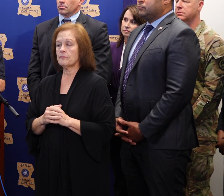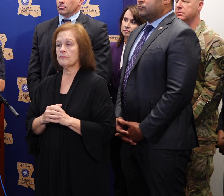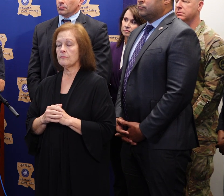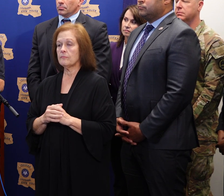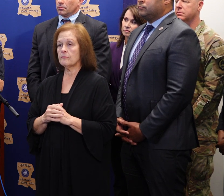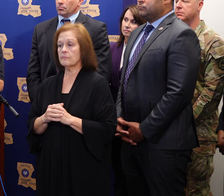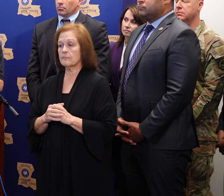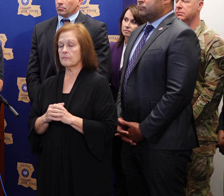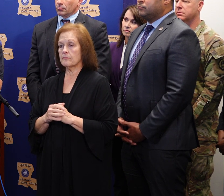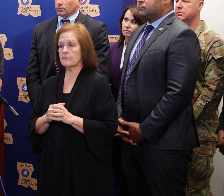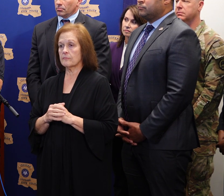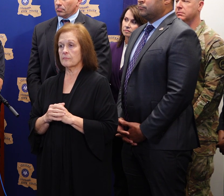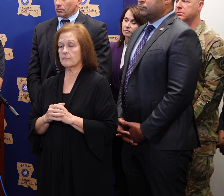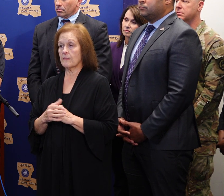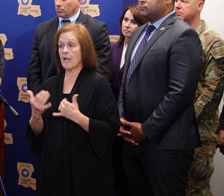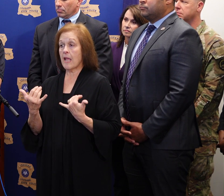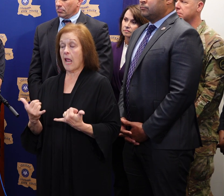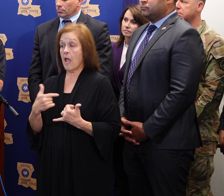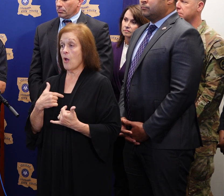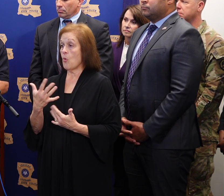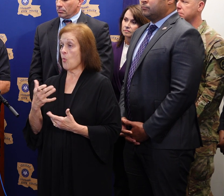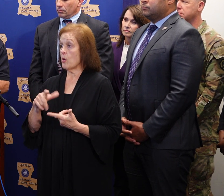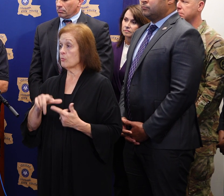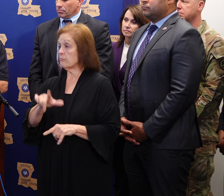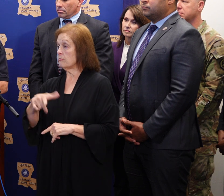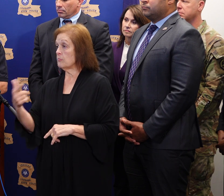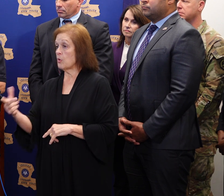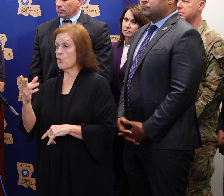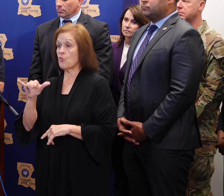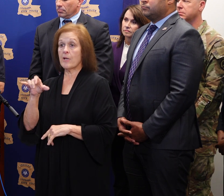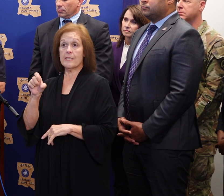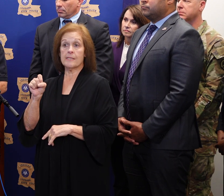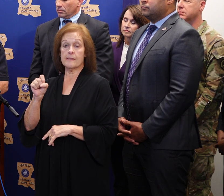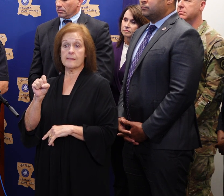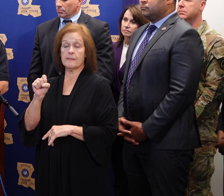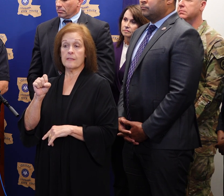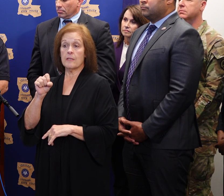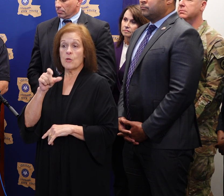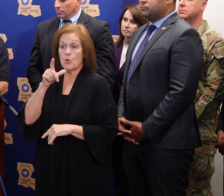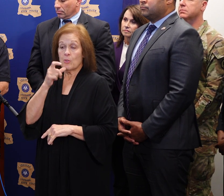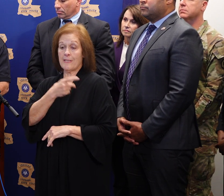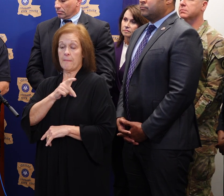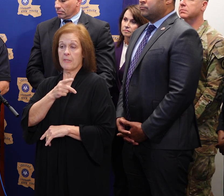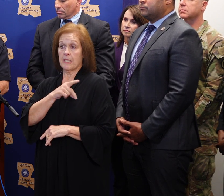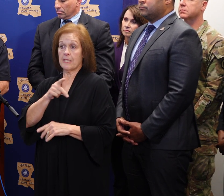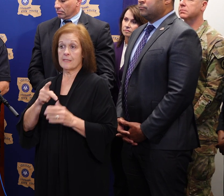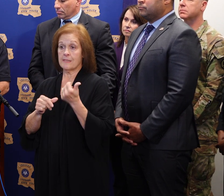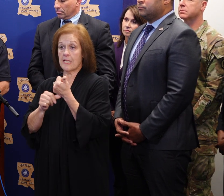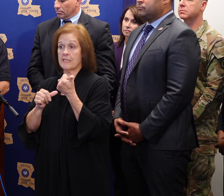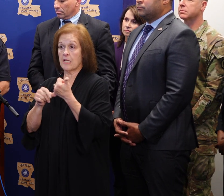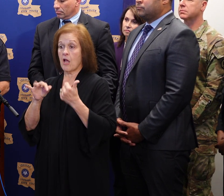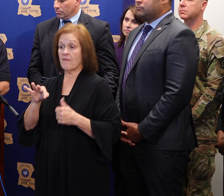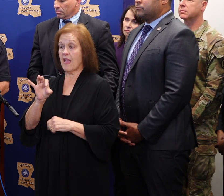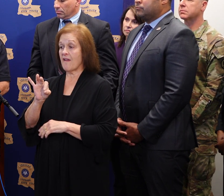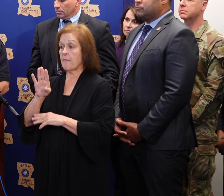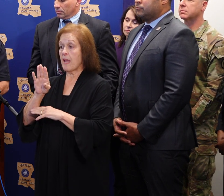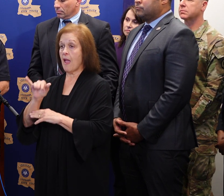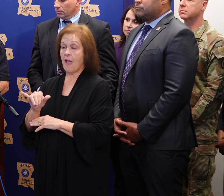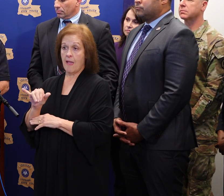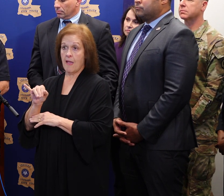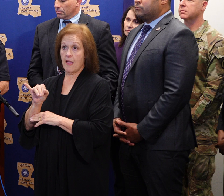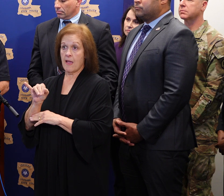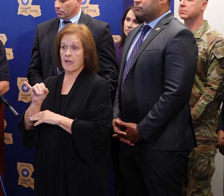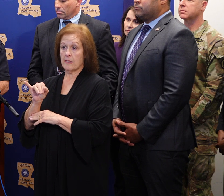And so with that, I would like to turn it over to Christopher Rea, who is the Deputy Assistant Director of the FBI's